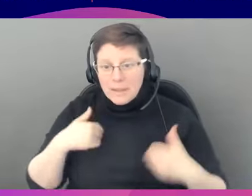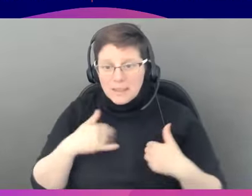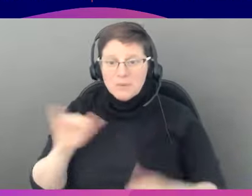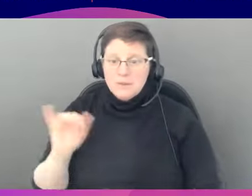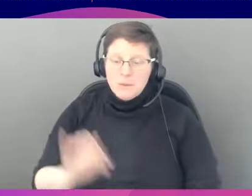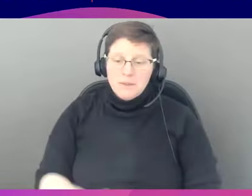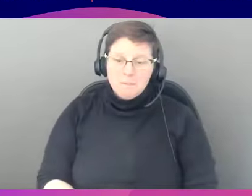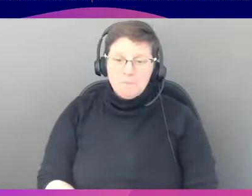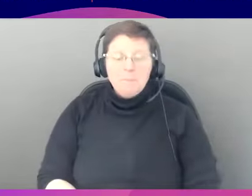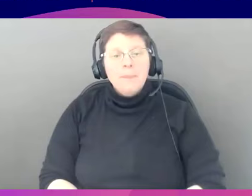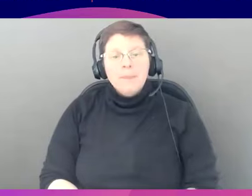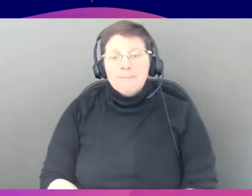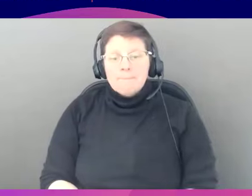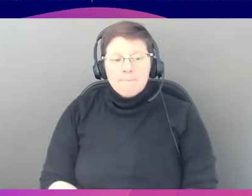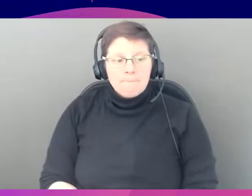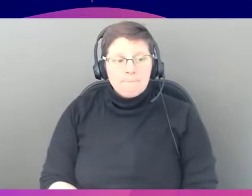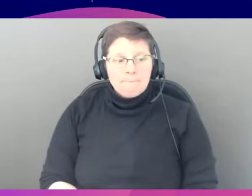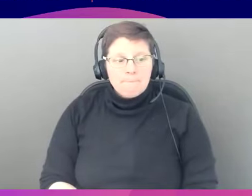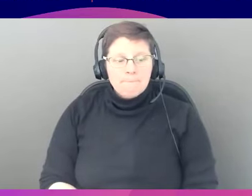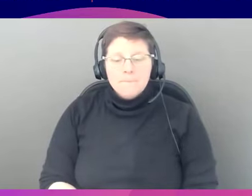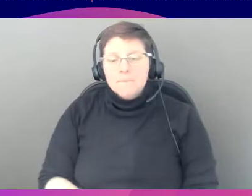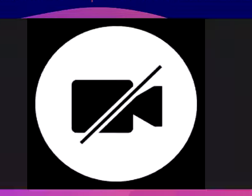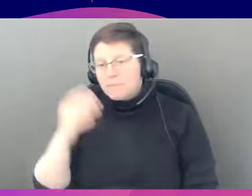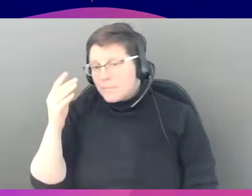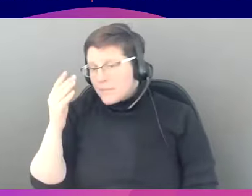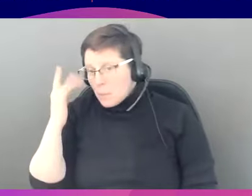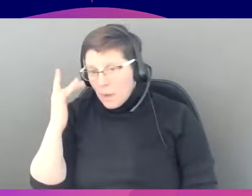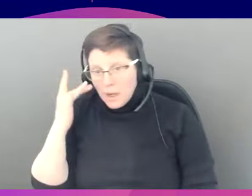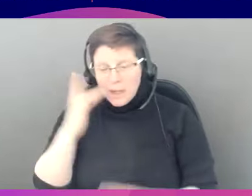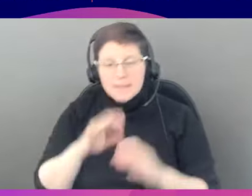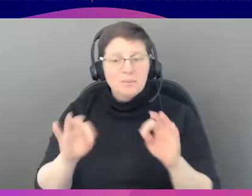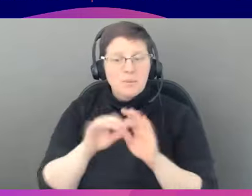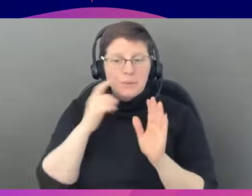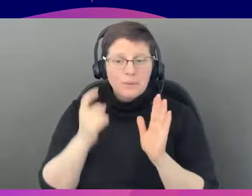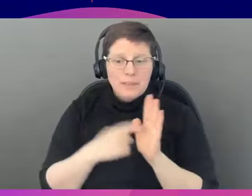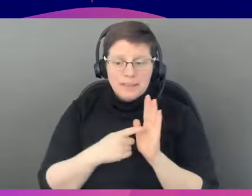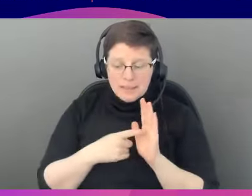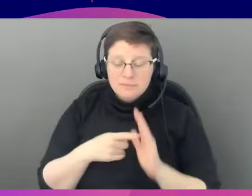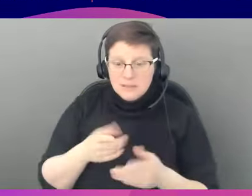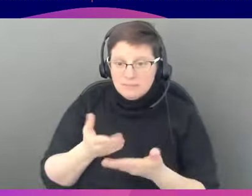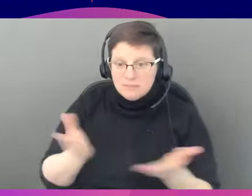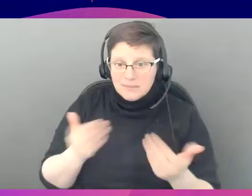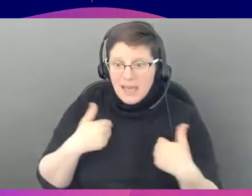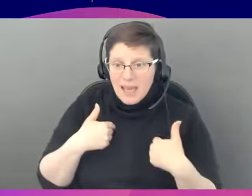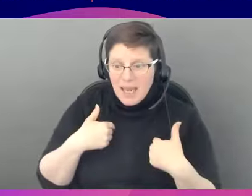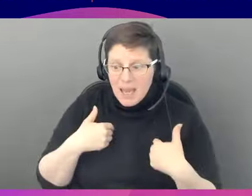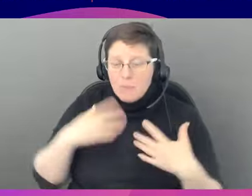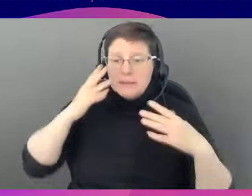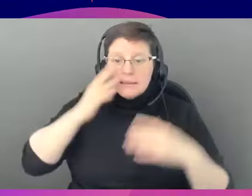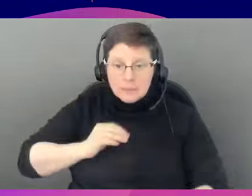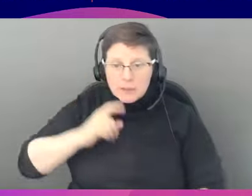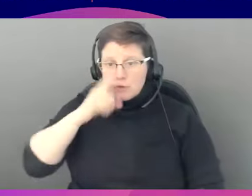animals because it's important to recognize the trauma that animals are experiencing, both